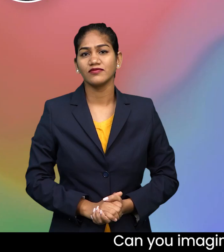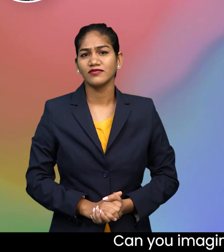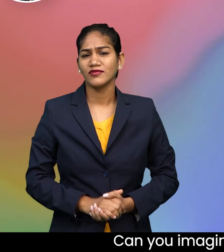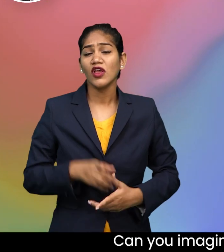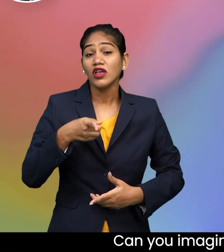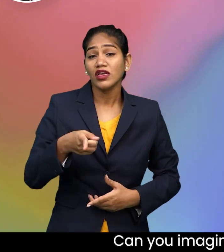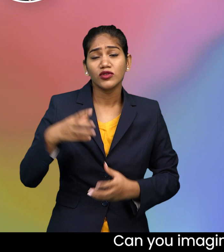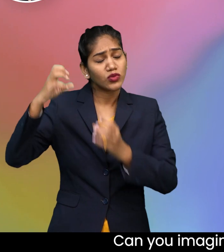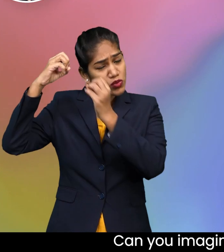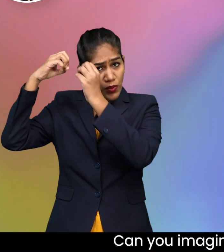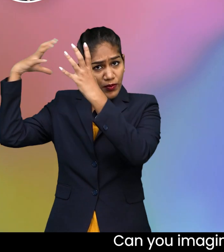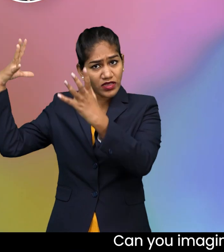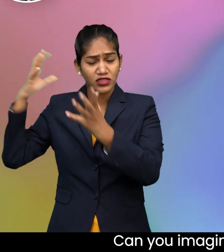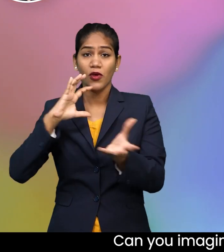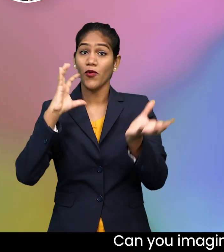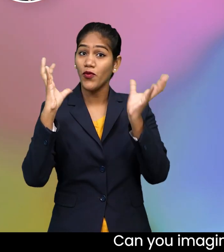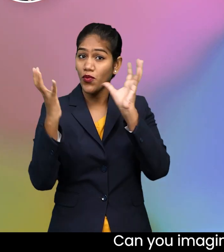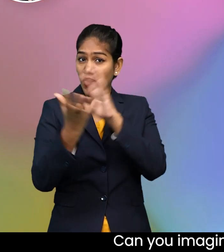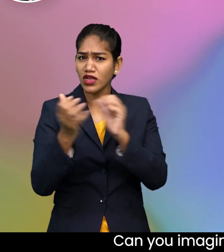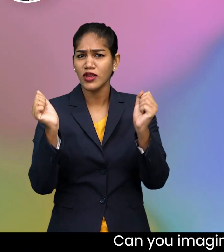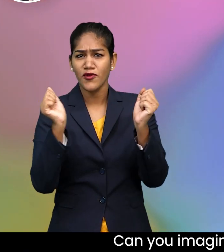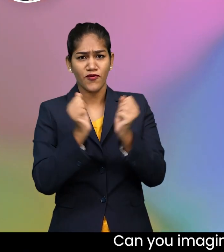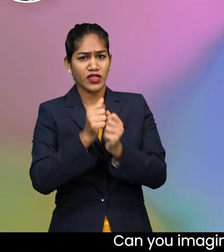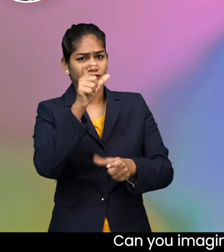Can you imagine a world without human beings?